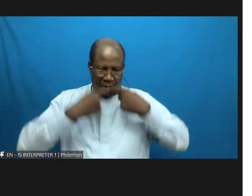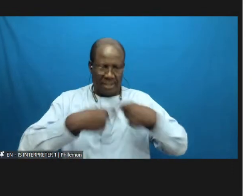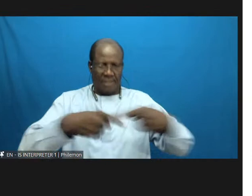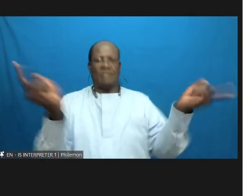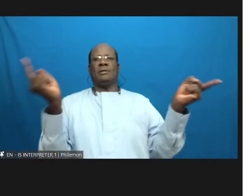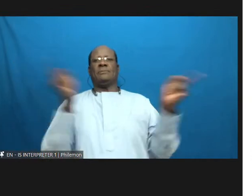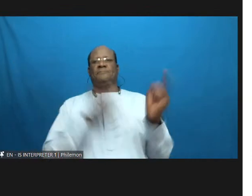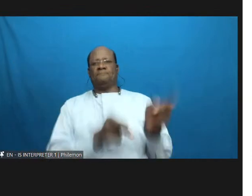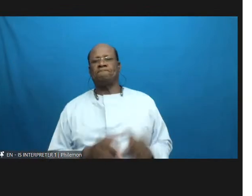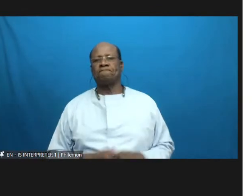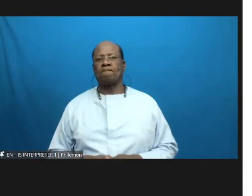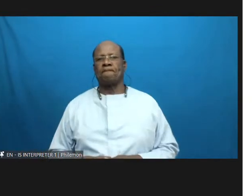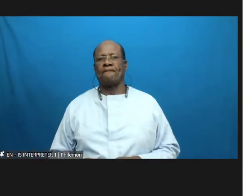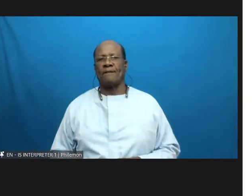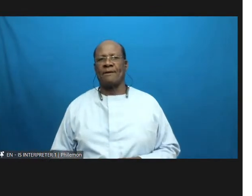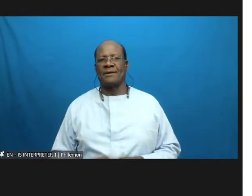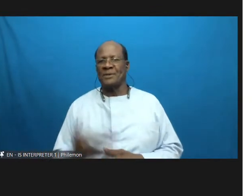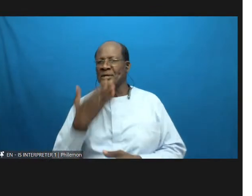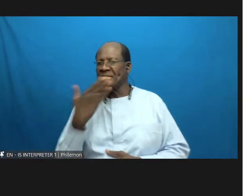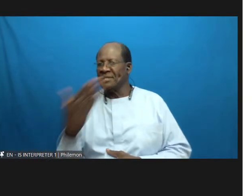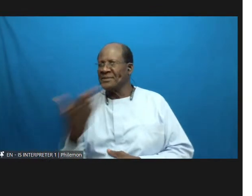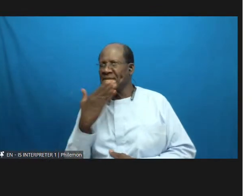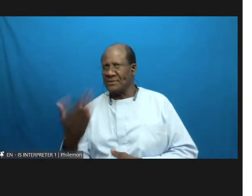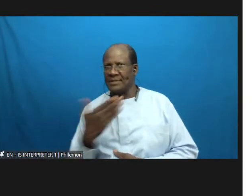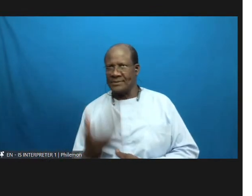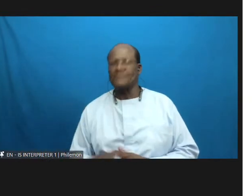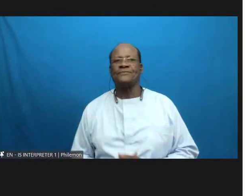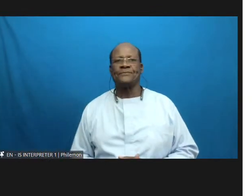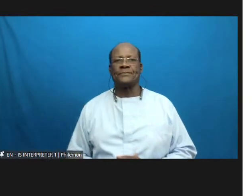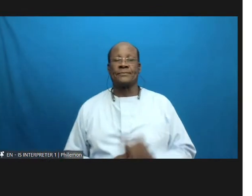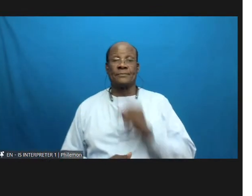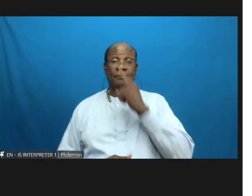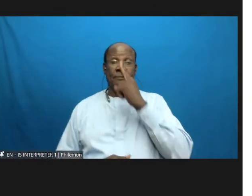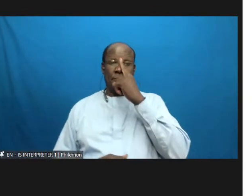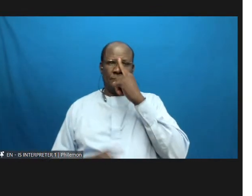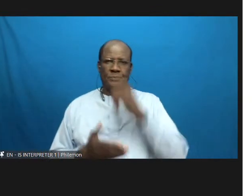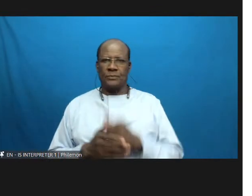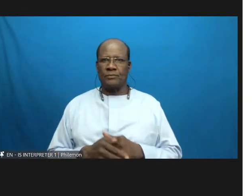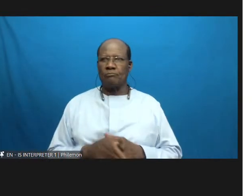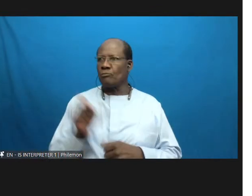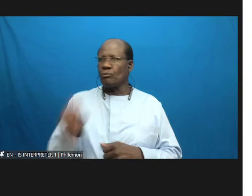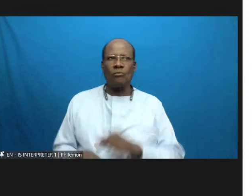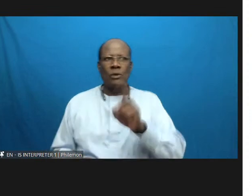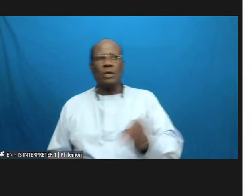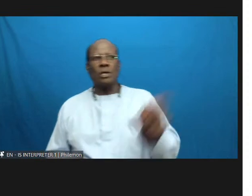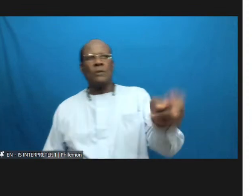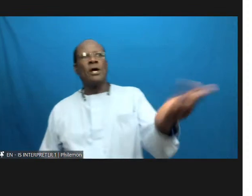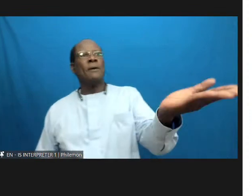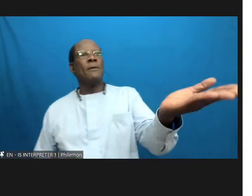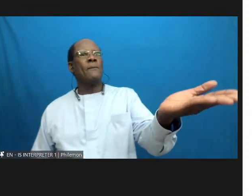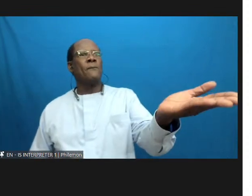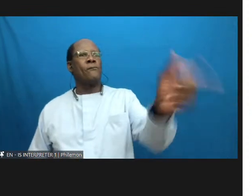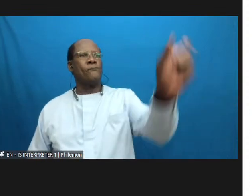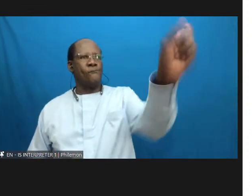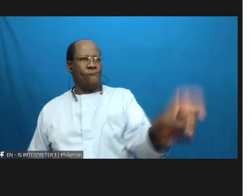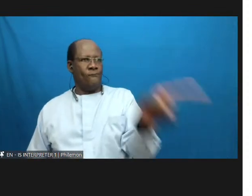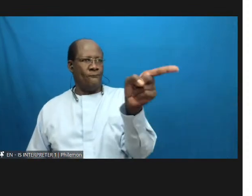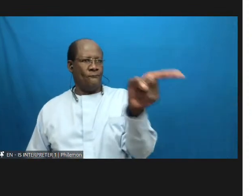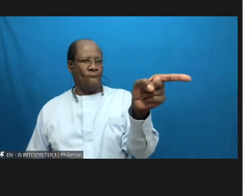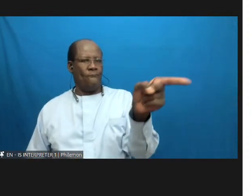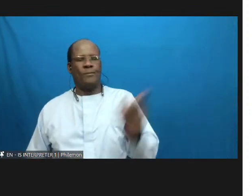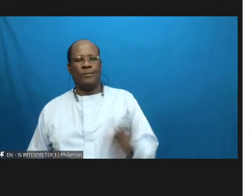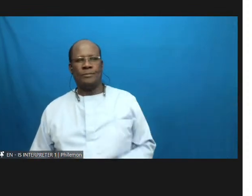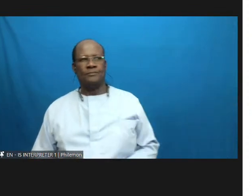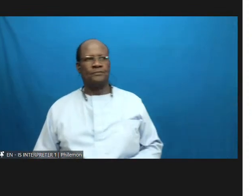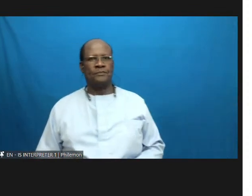Asante Sana, thank you very much. There was someone over here. Yes. Hello.